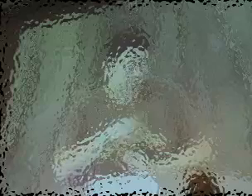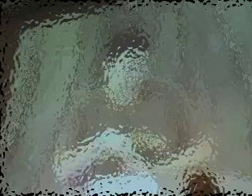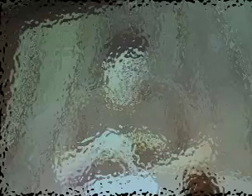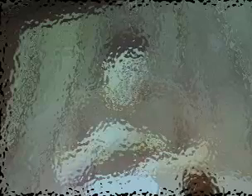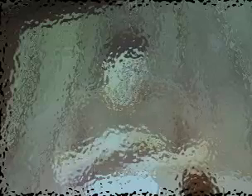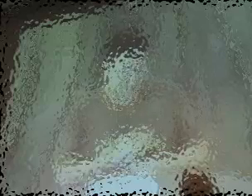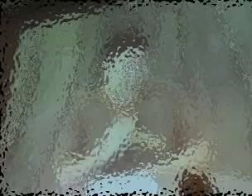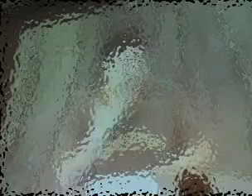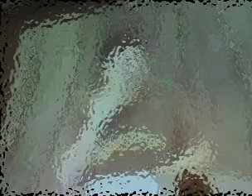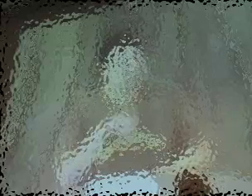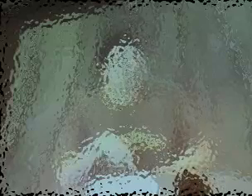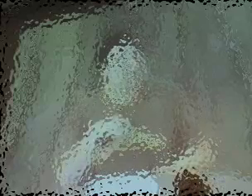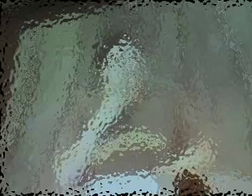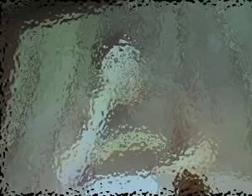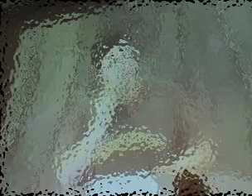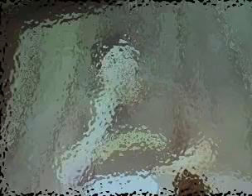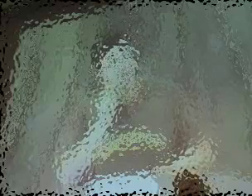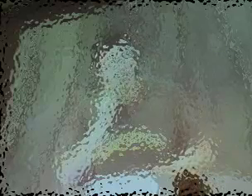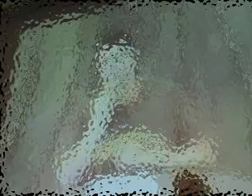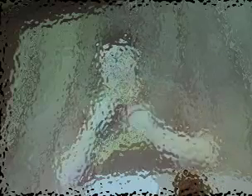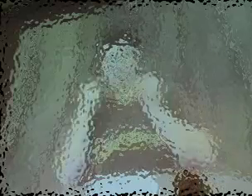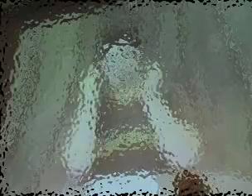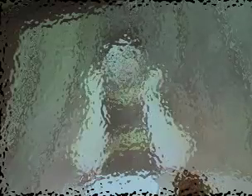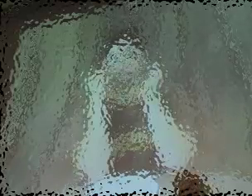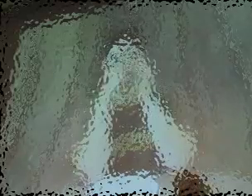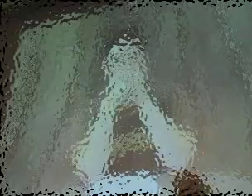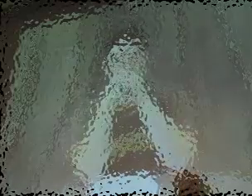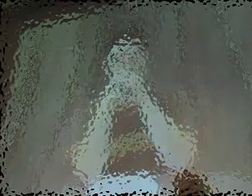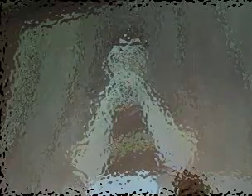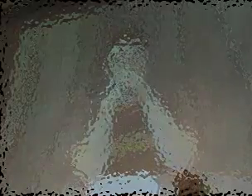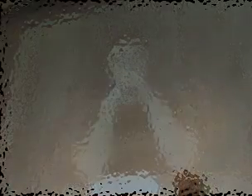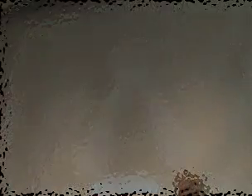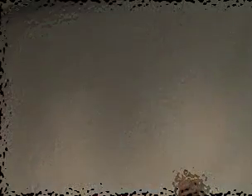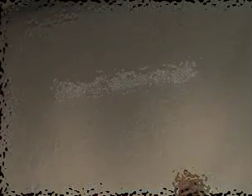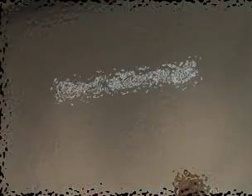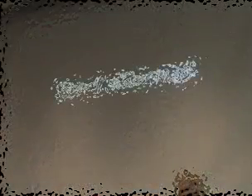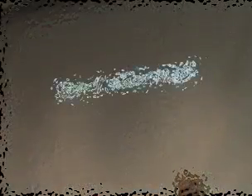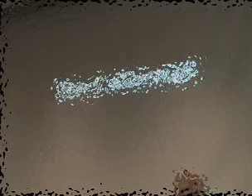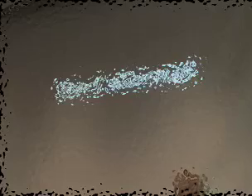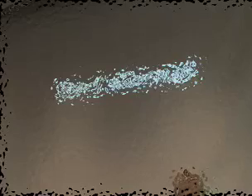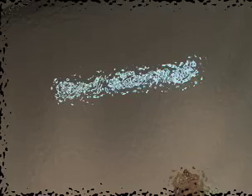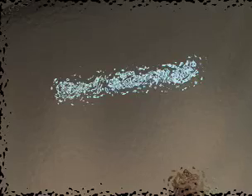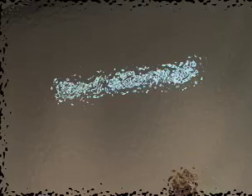I don't know what the answer is. And this, I don't know. I don't know. Still not sure.